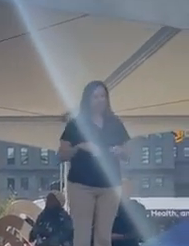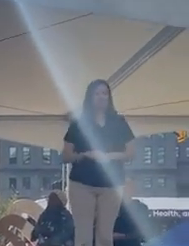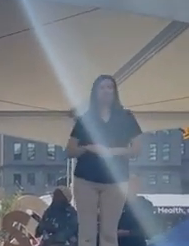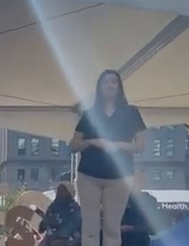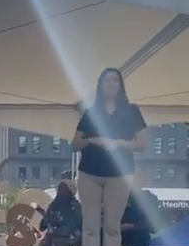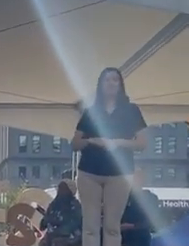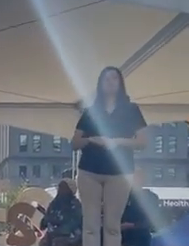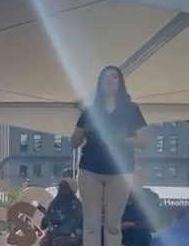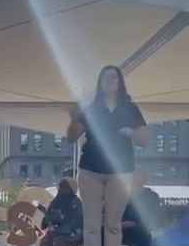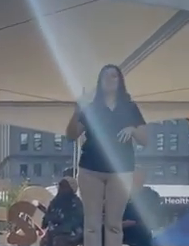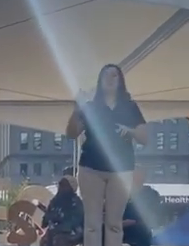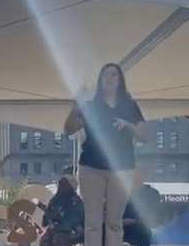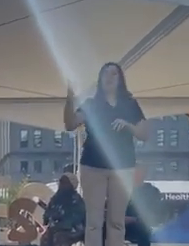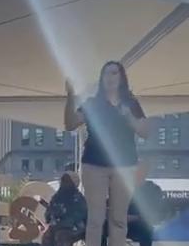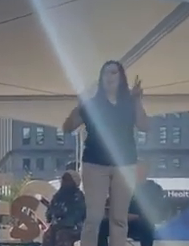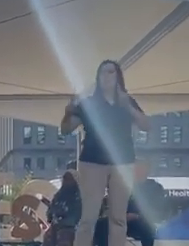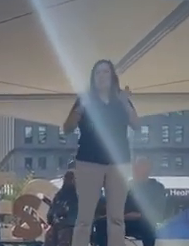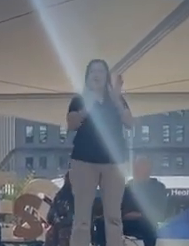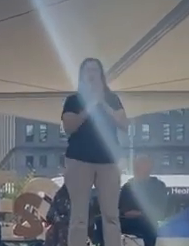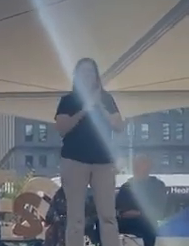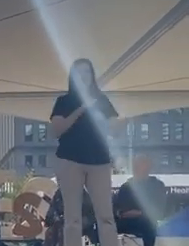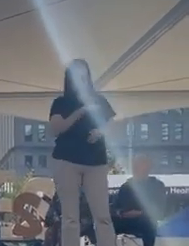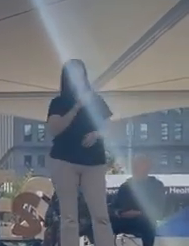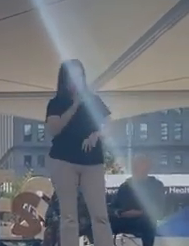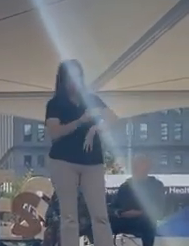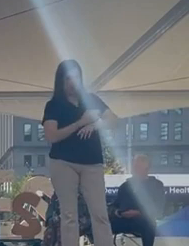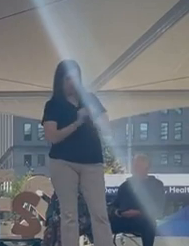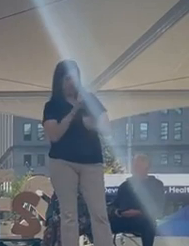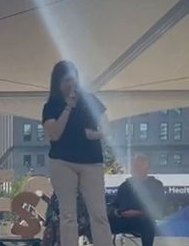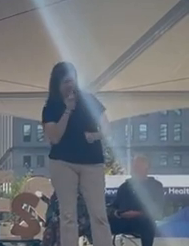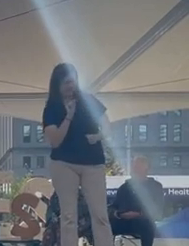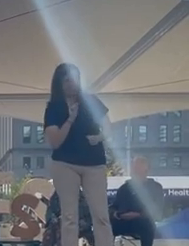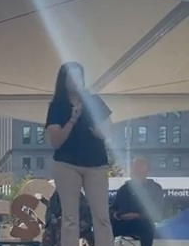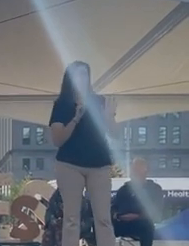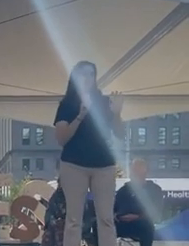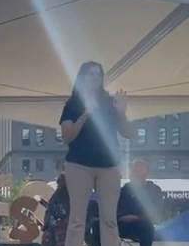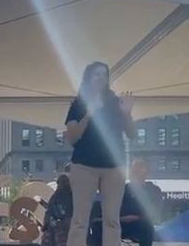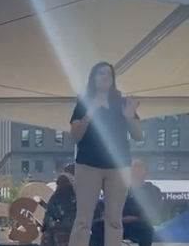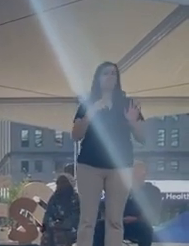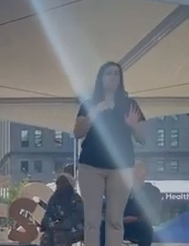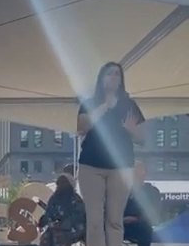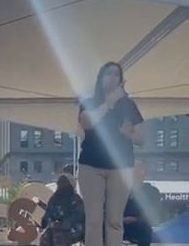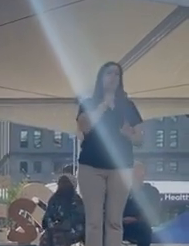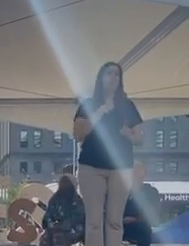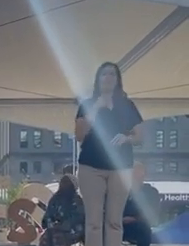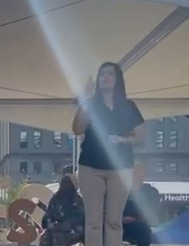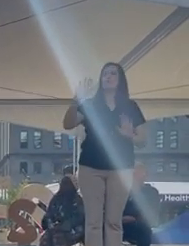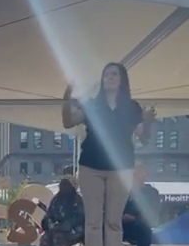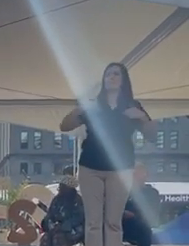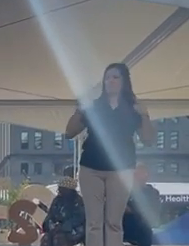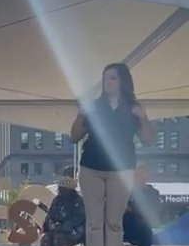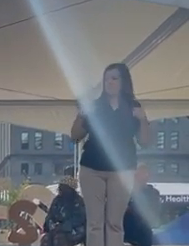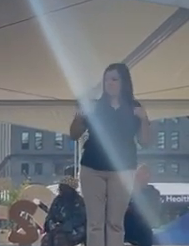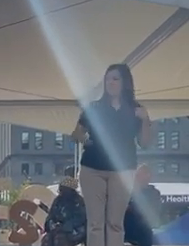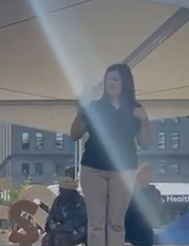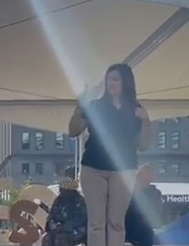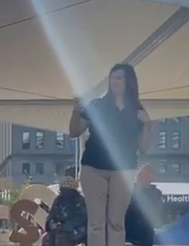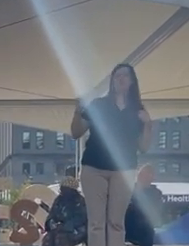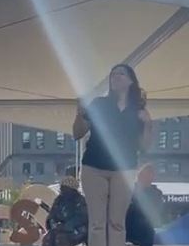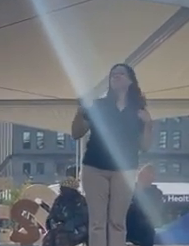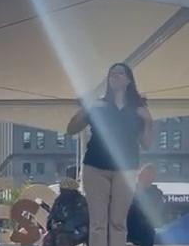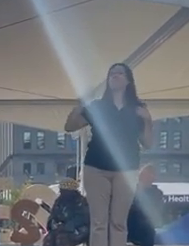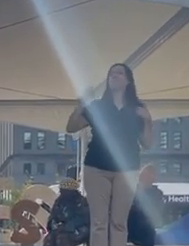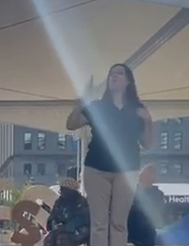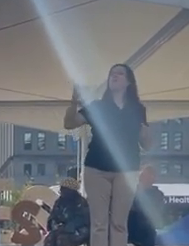people asked about my disability, she would say, "You tell them I'm not disabled, I'm Mary."